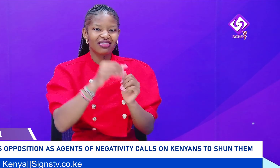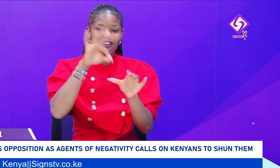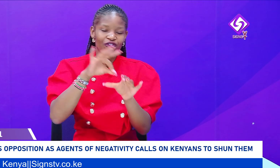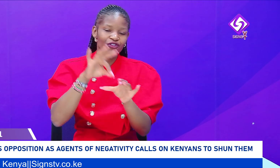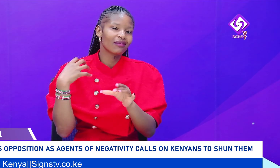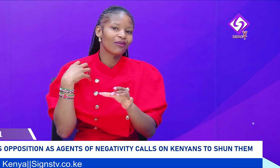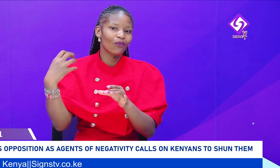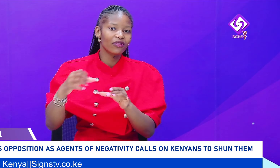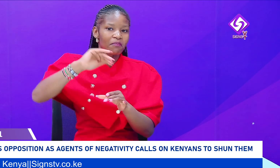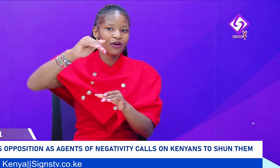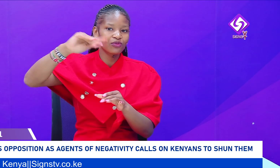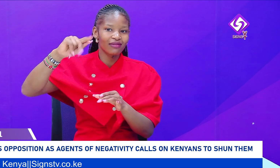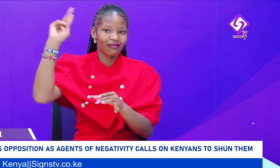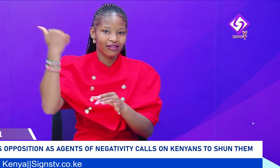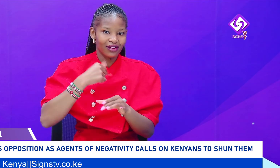with the